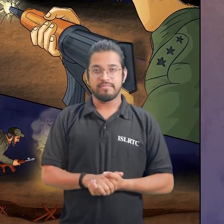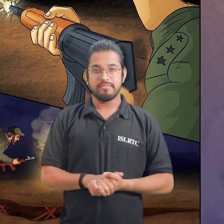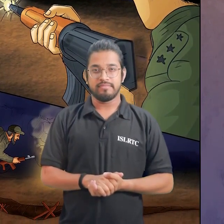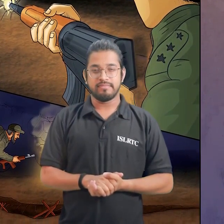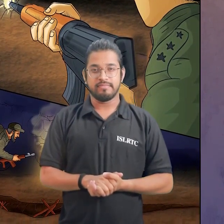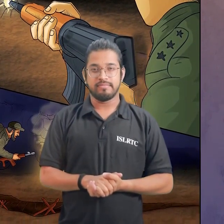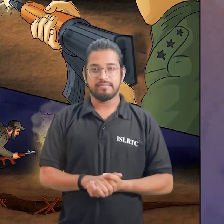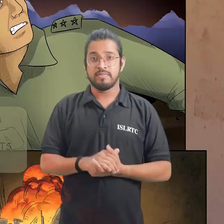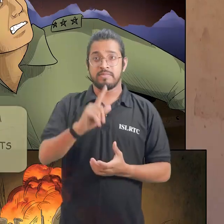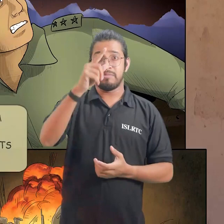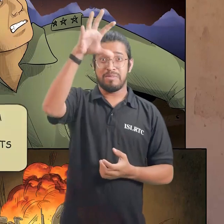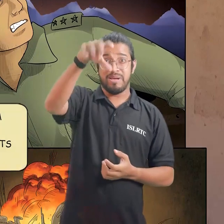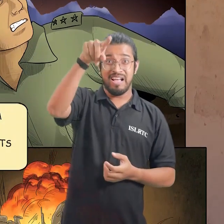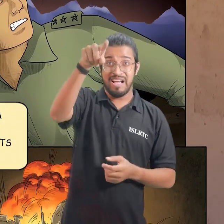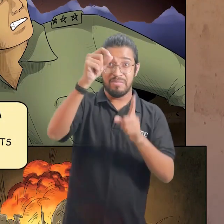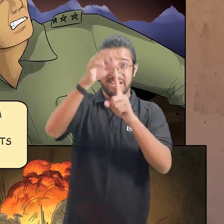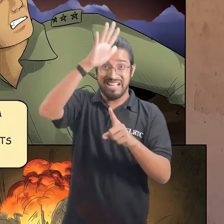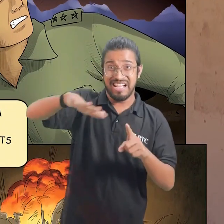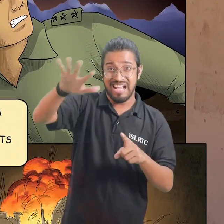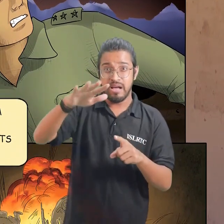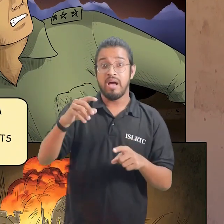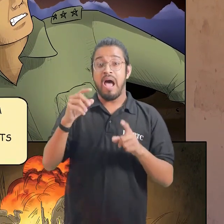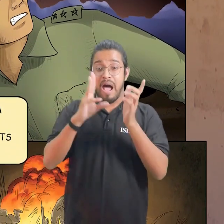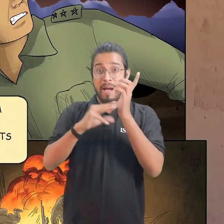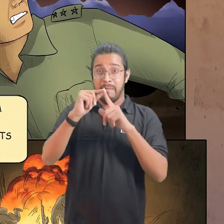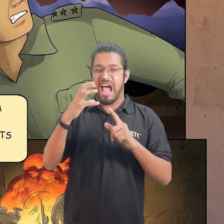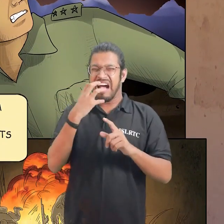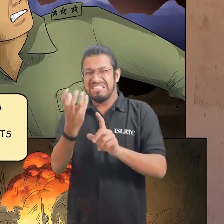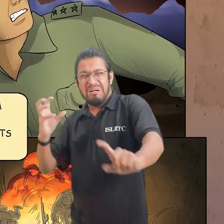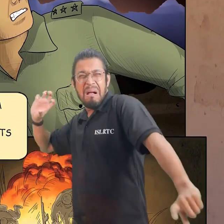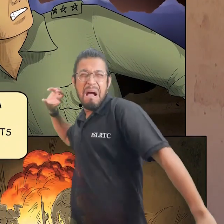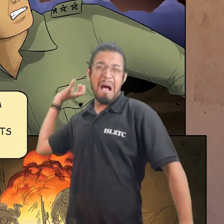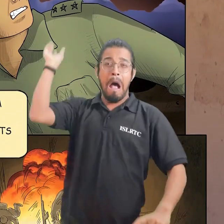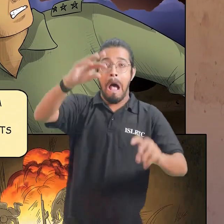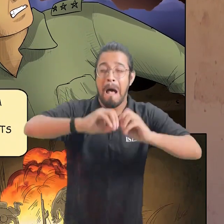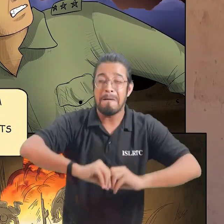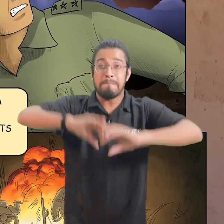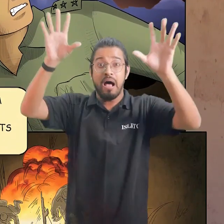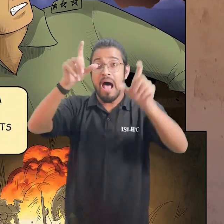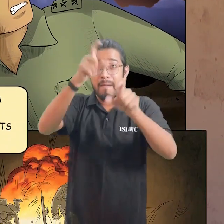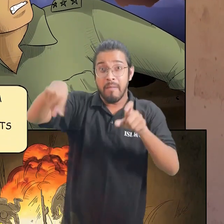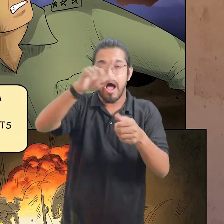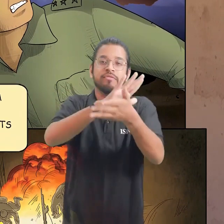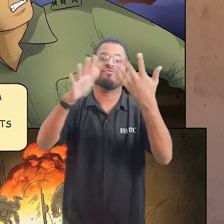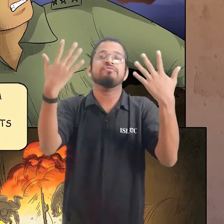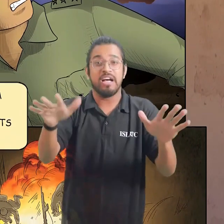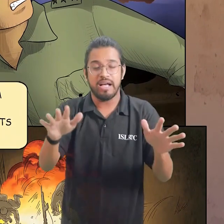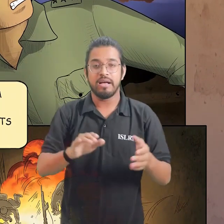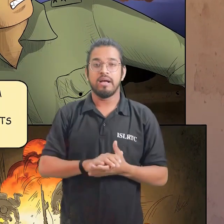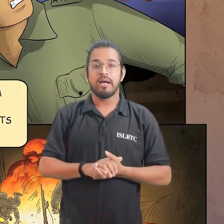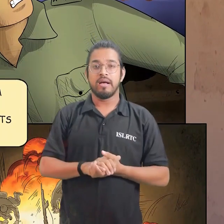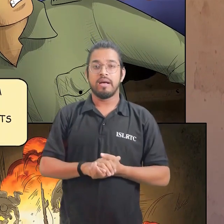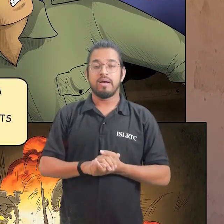hostile machine gun fire. Captain Manoj Pandey lobbed a grenade at the first bunker, firing quick